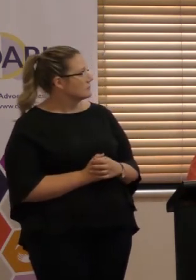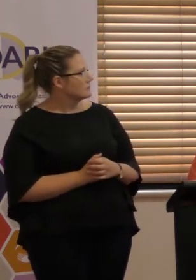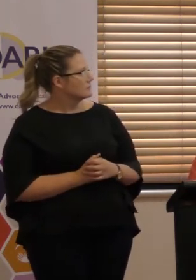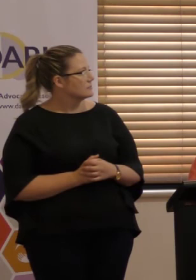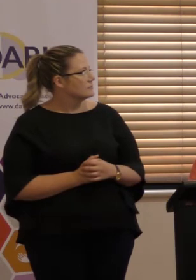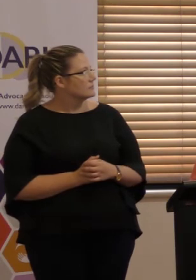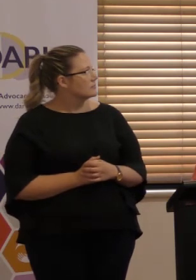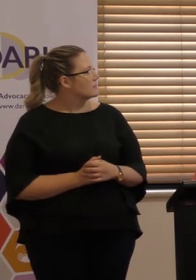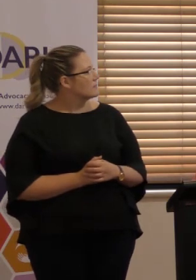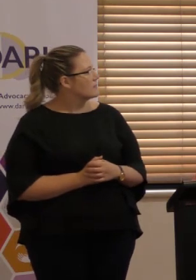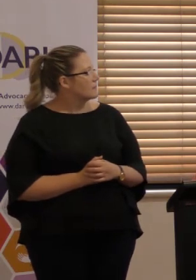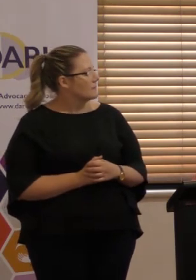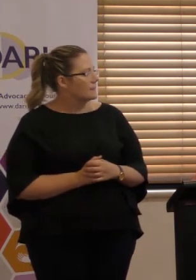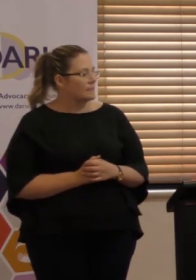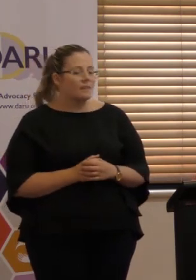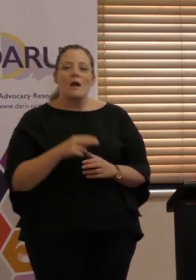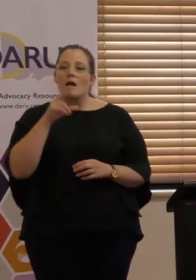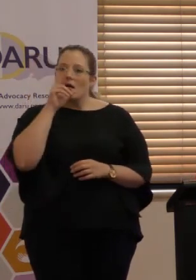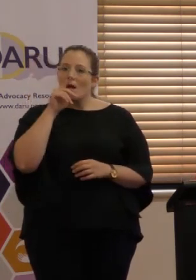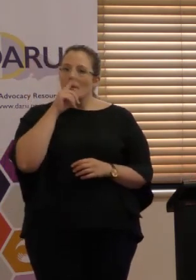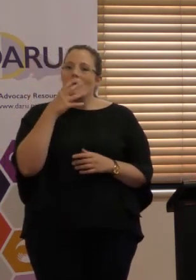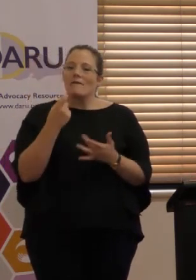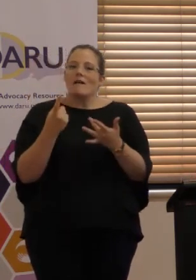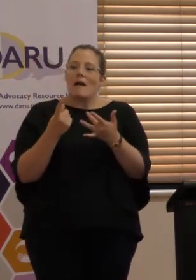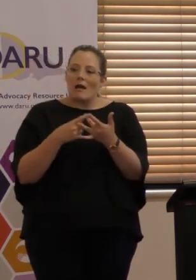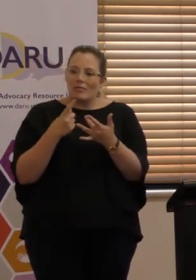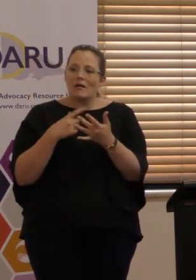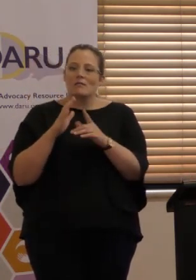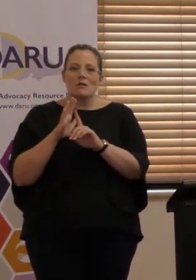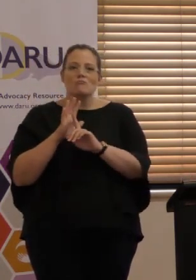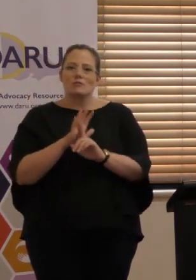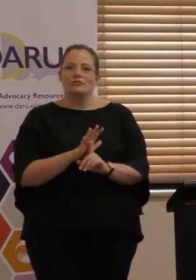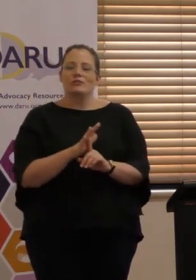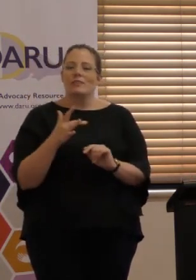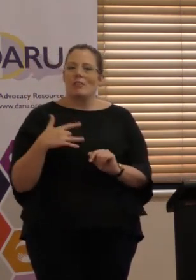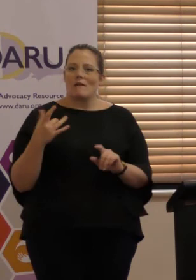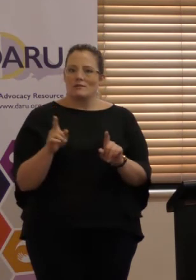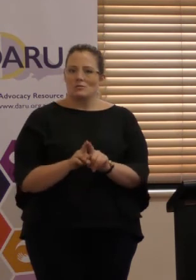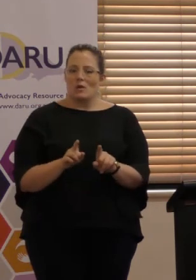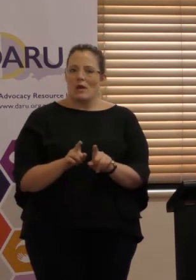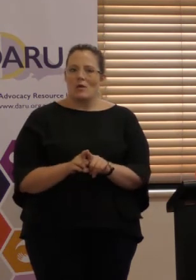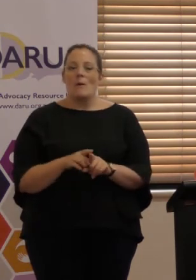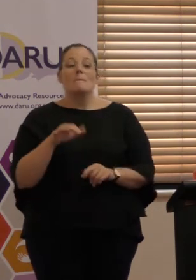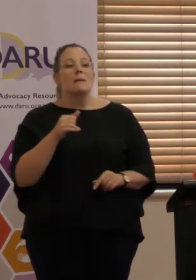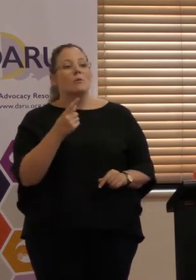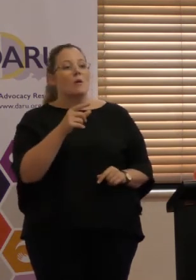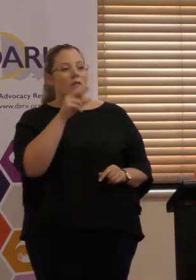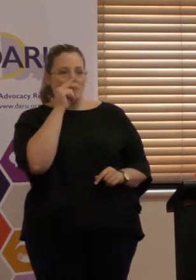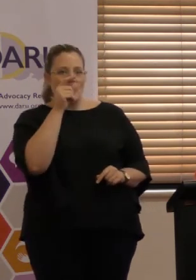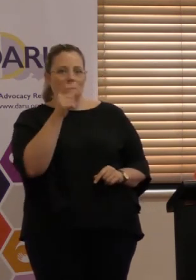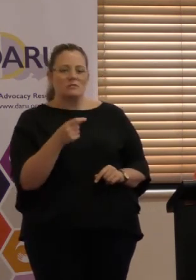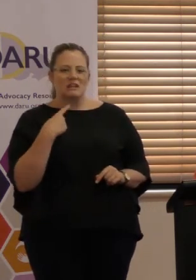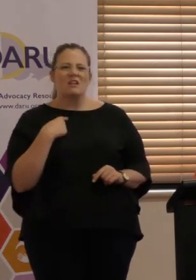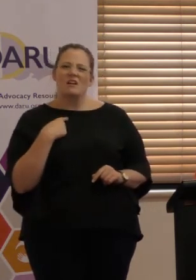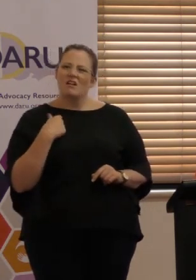often have other pressures in their lives as well. So even if a young person goes, oh yeah, it maybe wasn't so good that